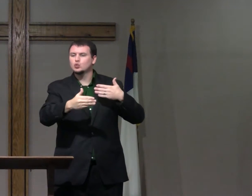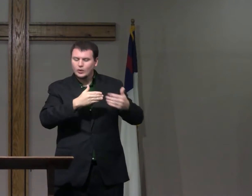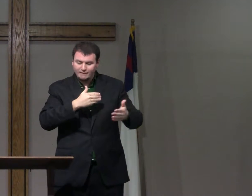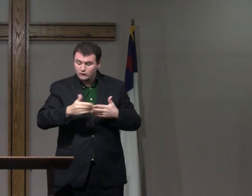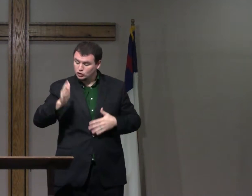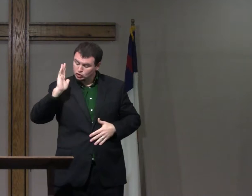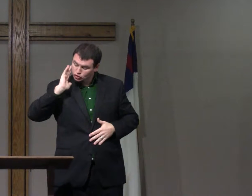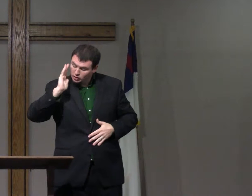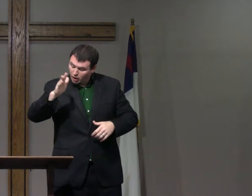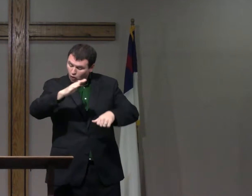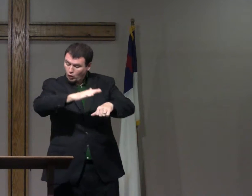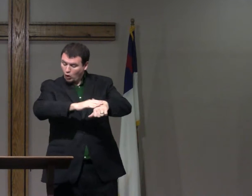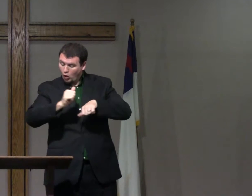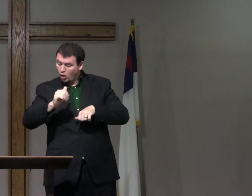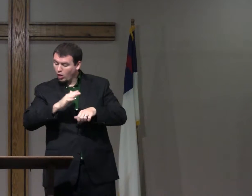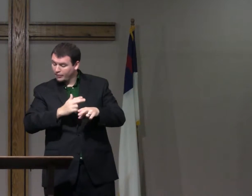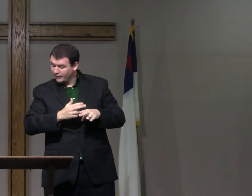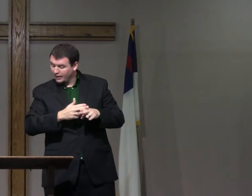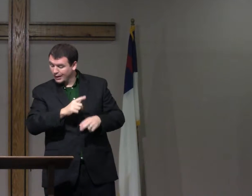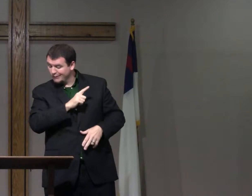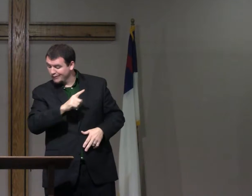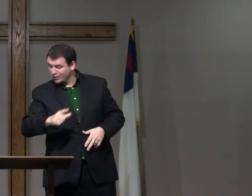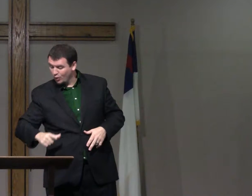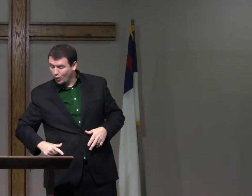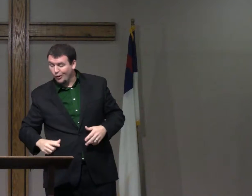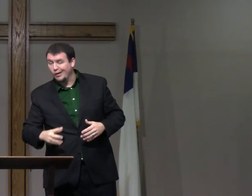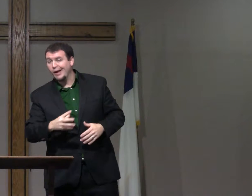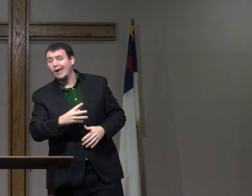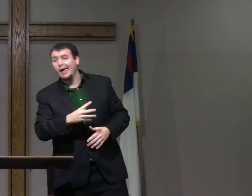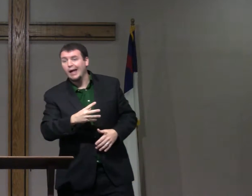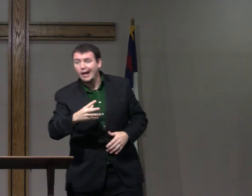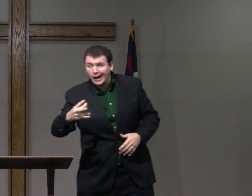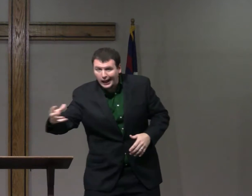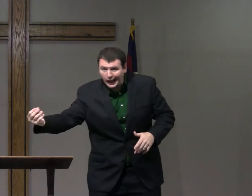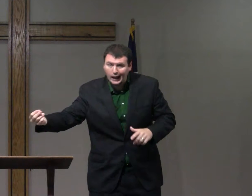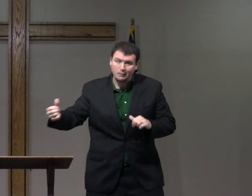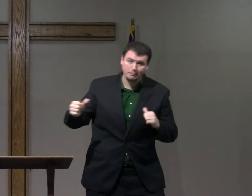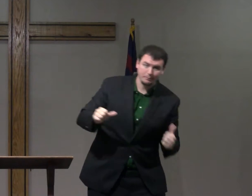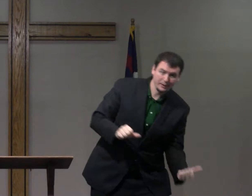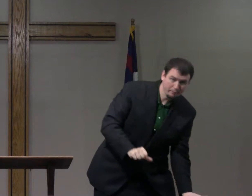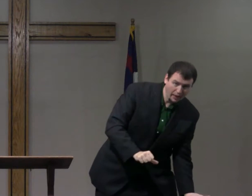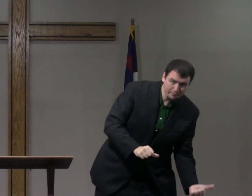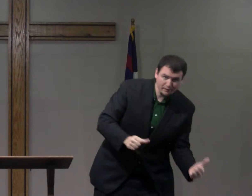Period. It doesn't say, "For whosoever shall call upon the name of the Lord